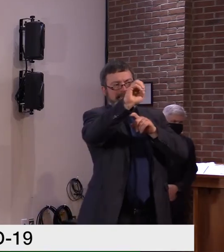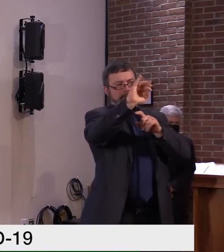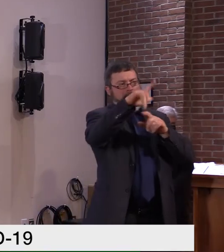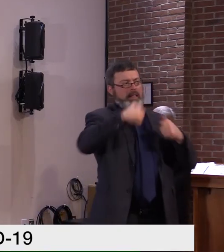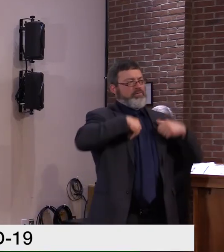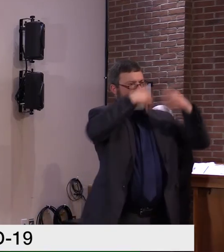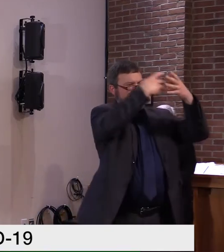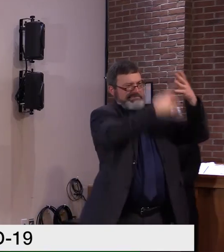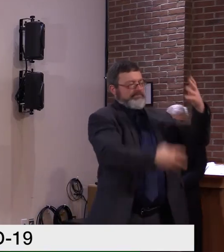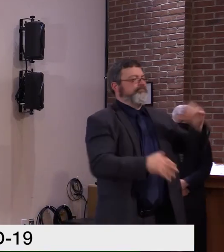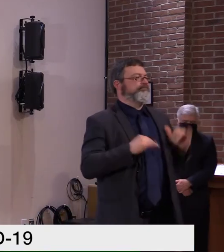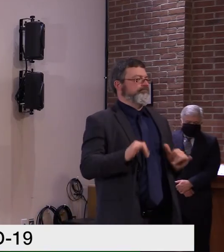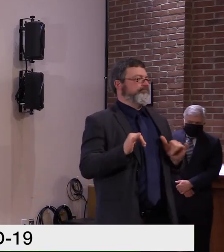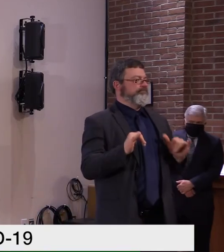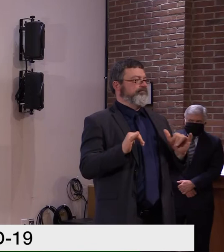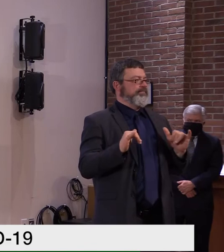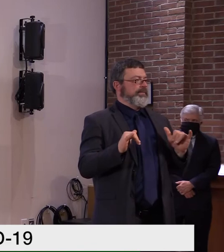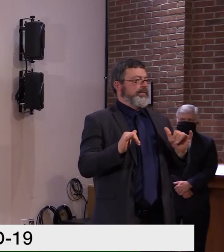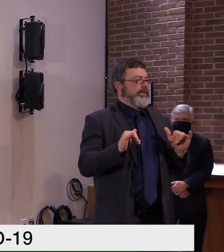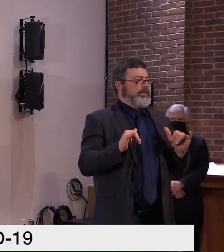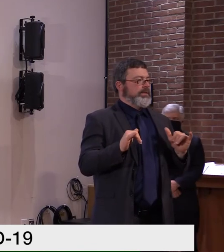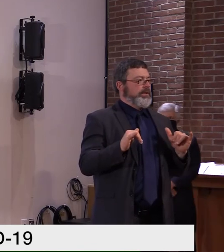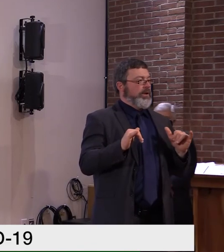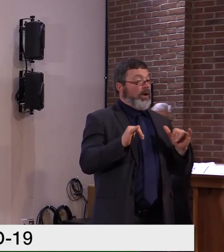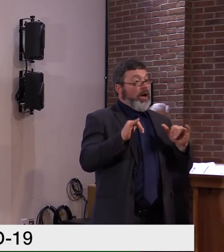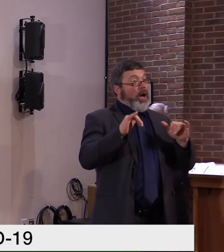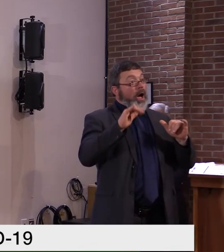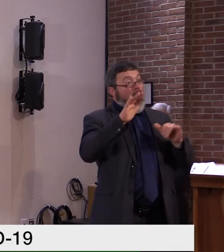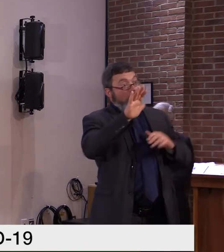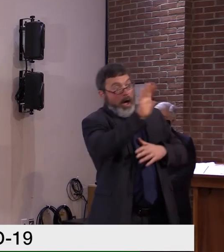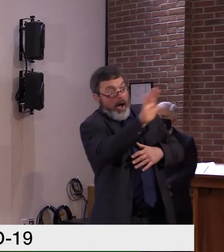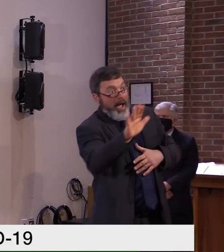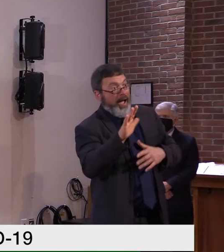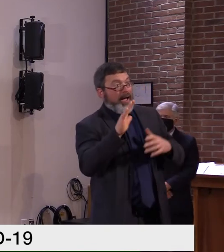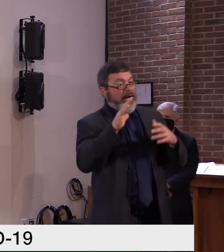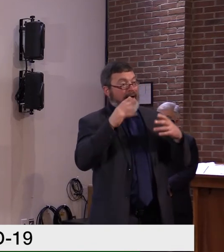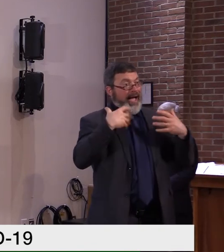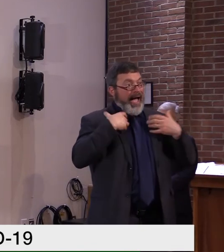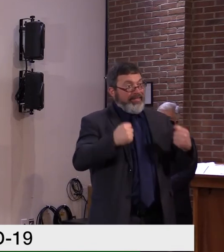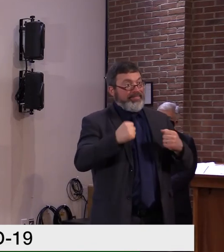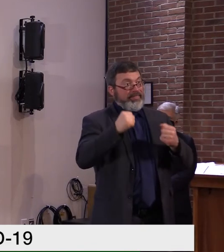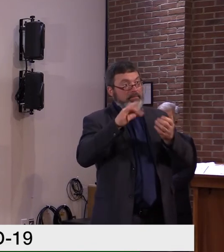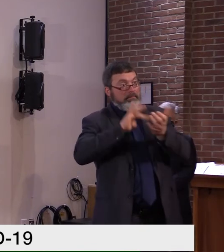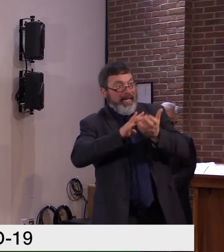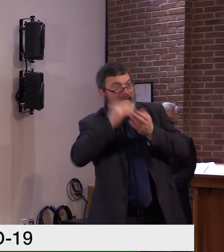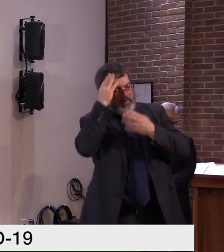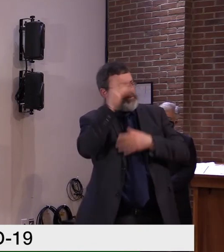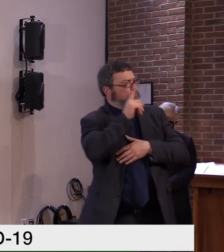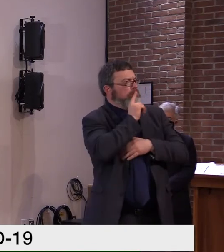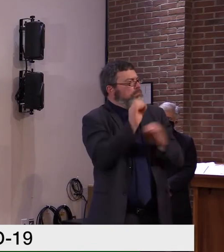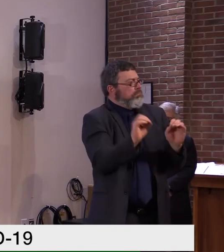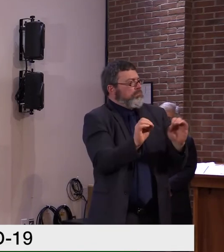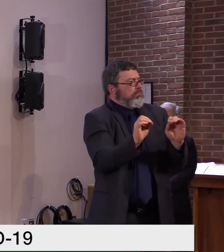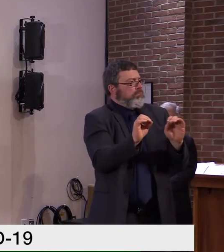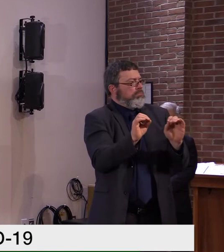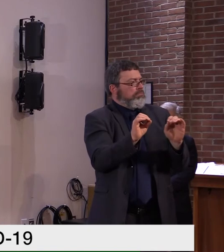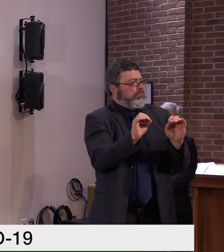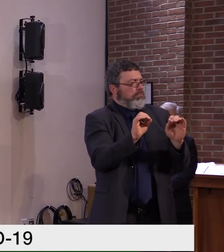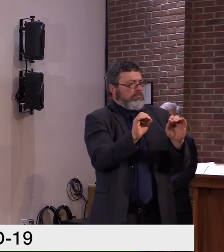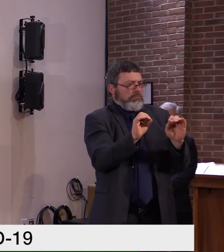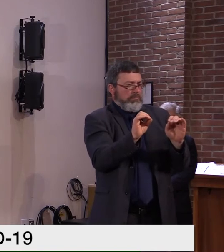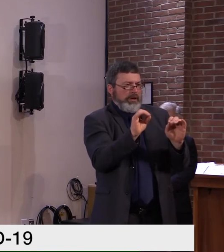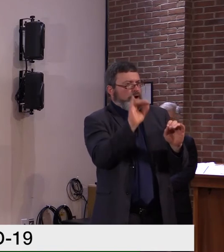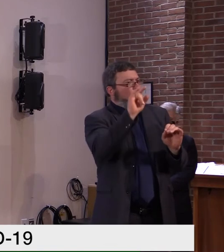contents of anyone's medical information was not available. So it was to be reassuring. And if I could just piggyback